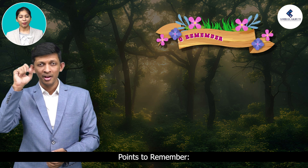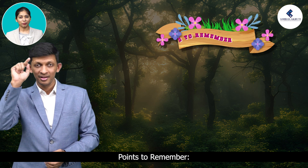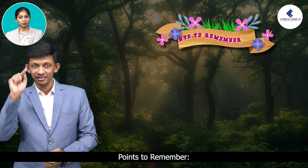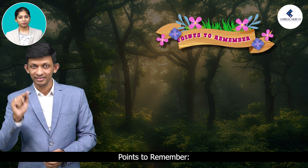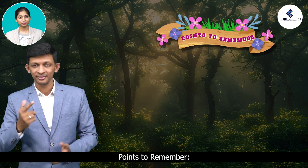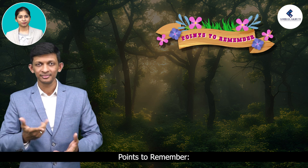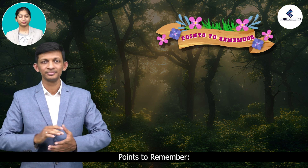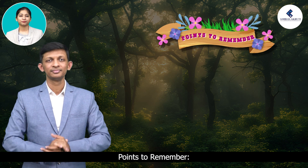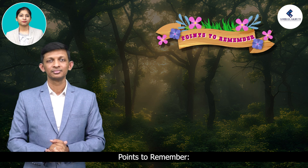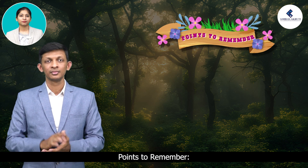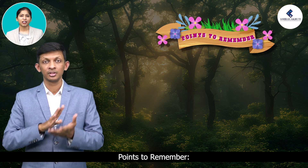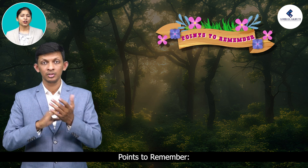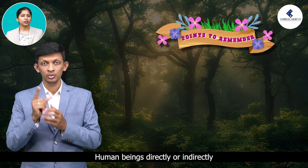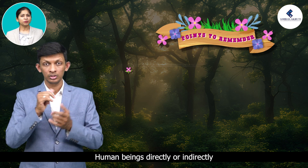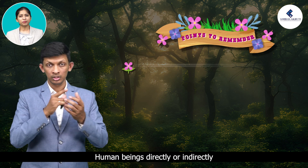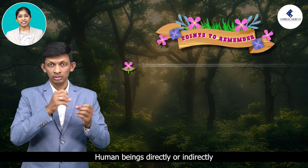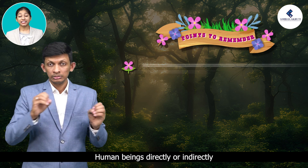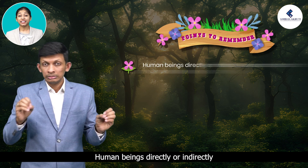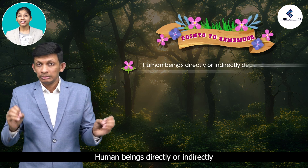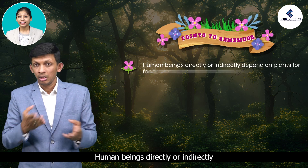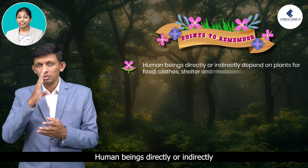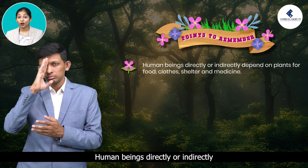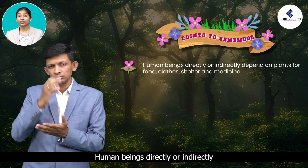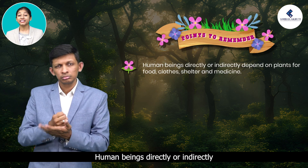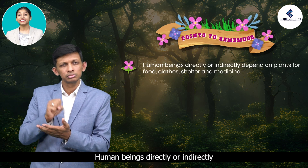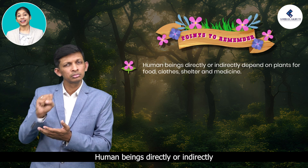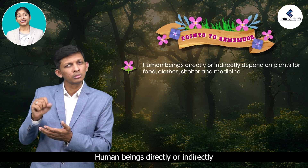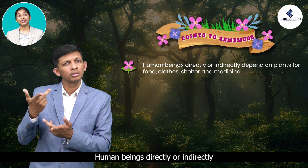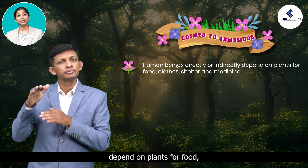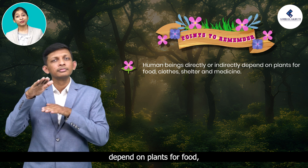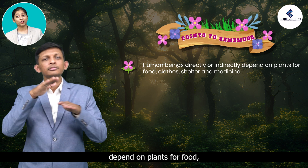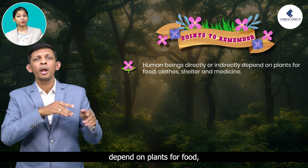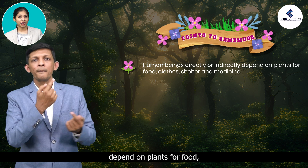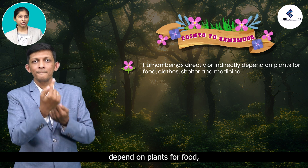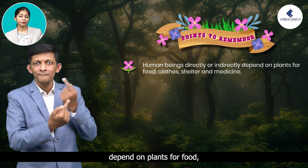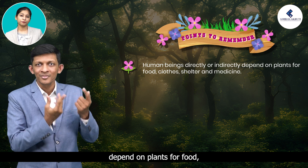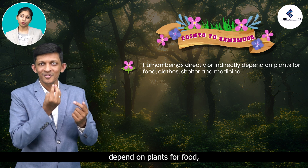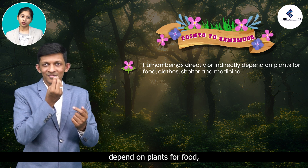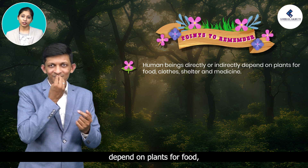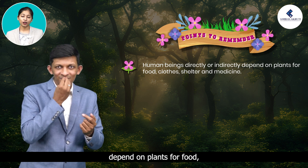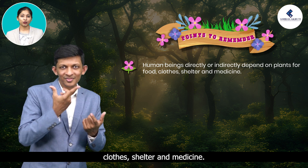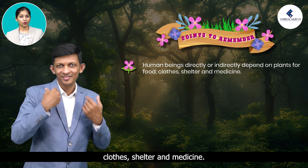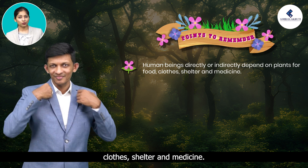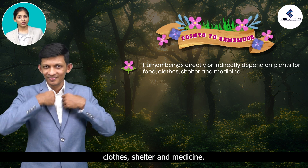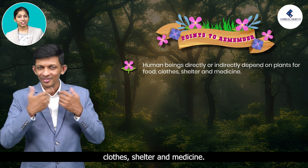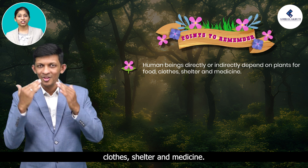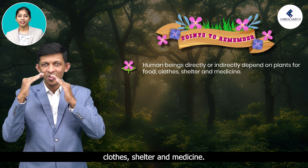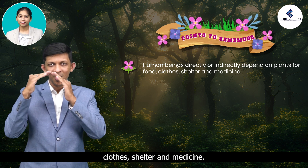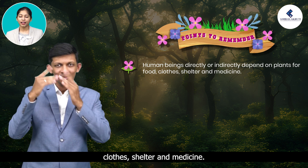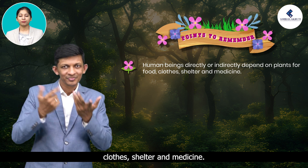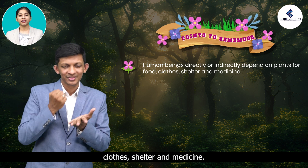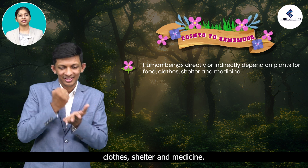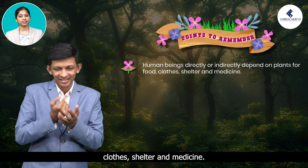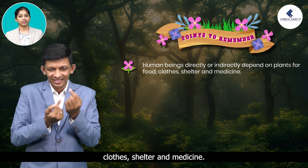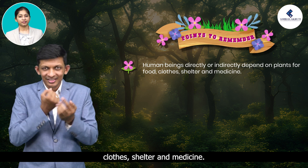Points to remember. Human beings directly or indirectly depend on plants for food, clothes,